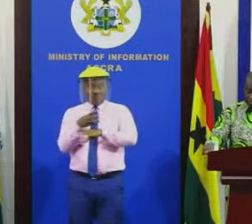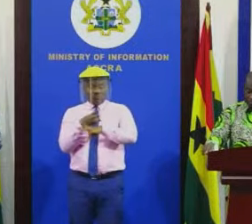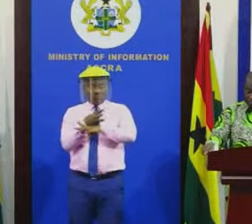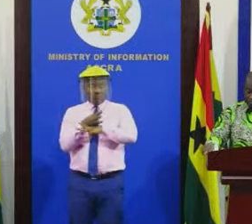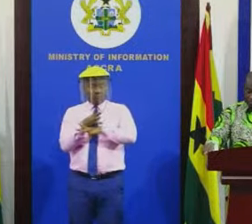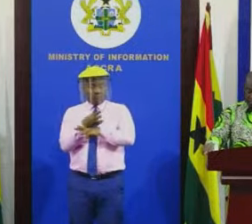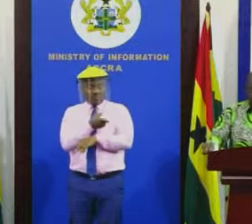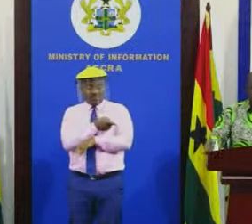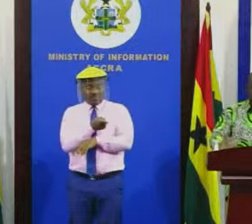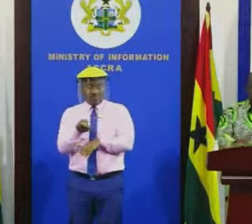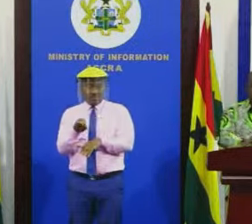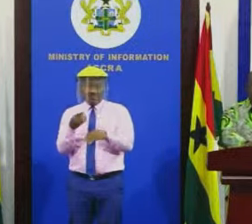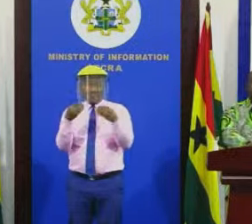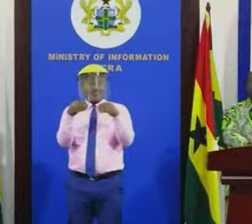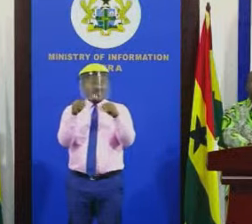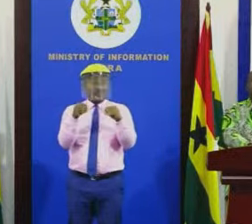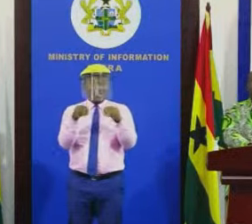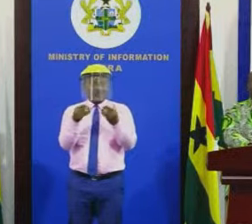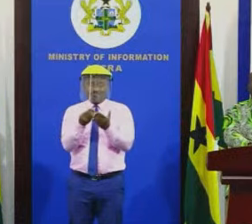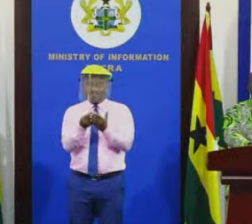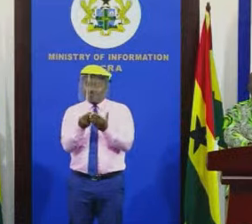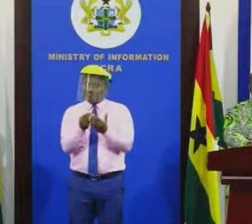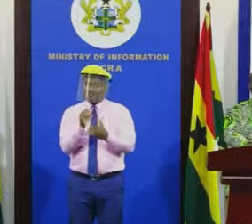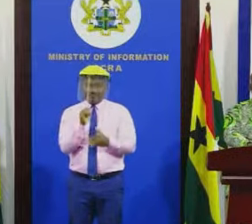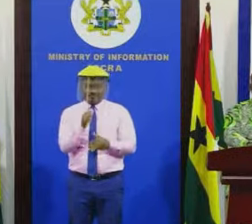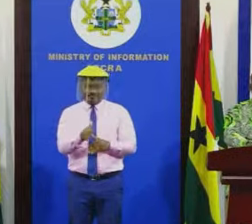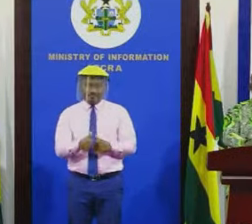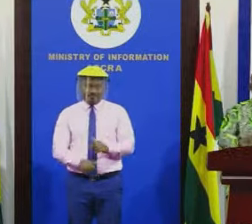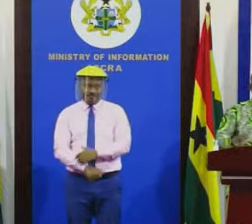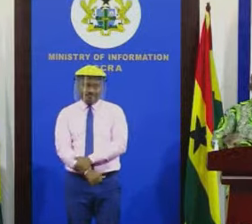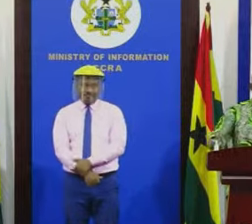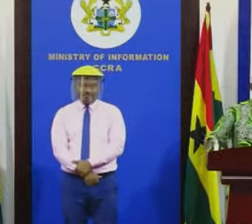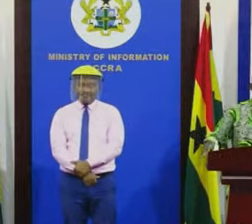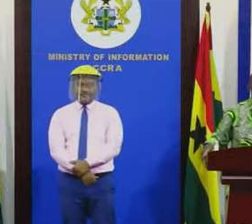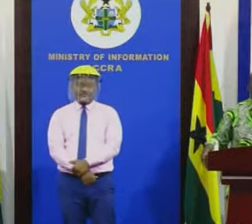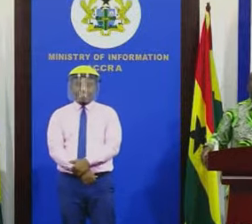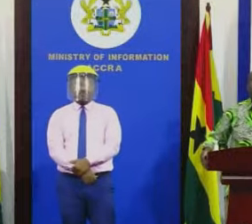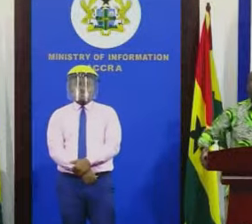tree stumps that are going to be sold for some economic value, no.